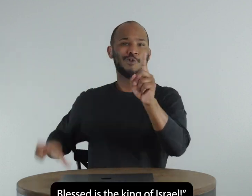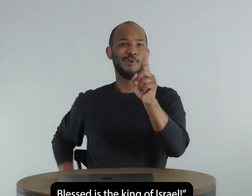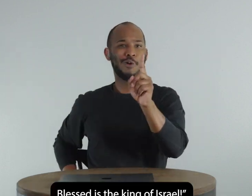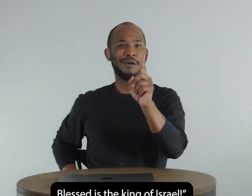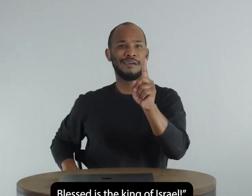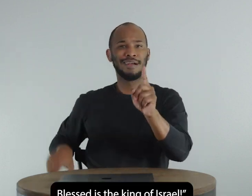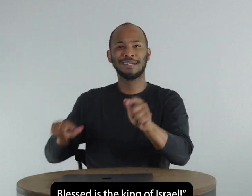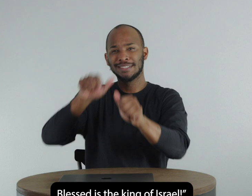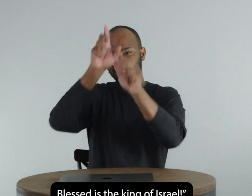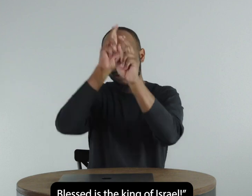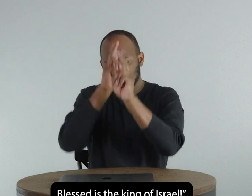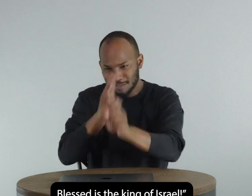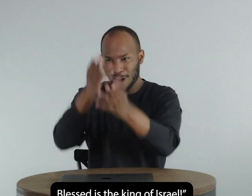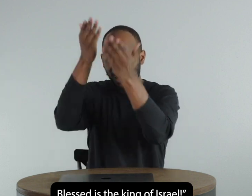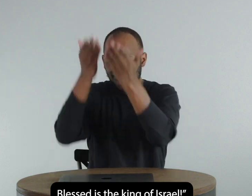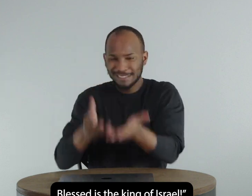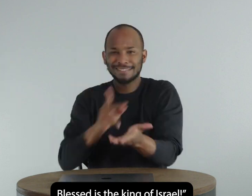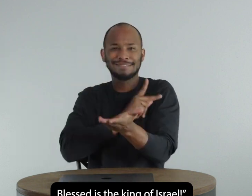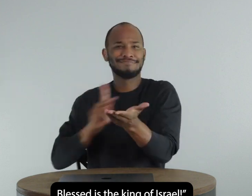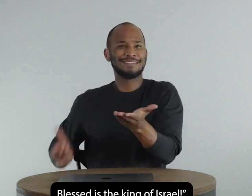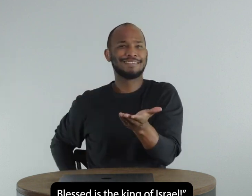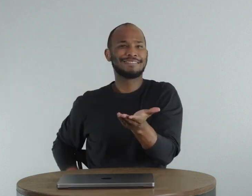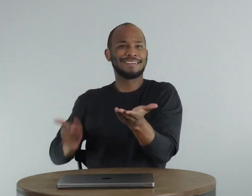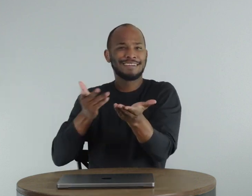Blessed is the King of Israel.